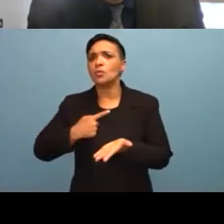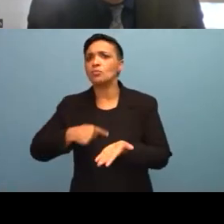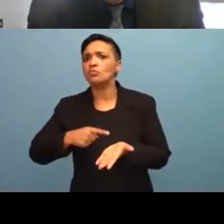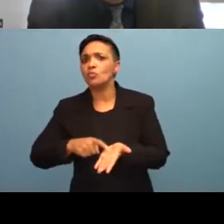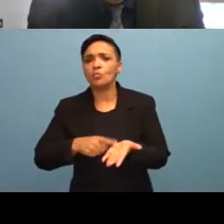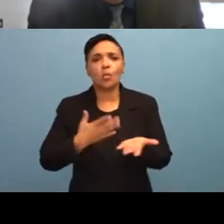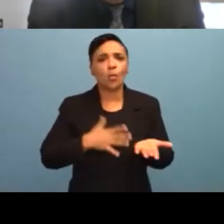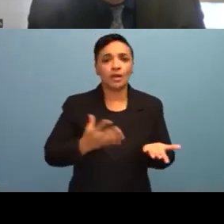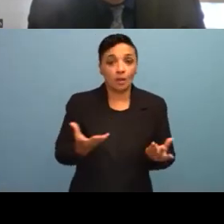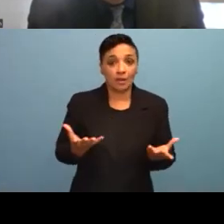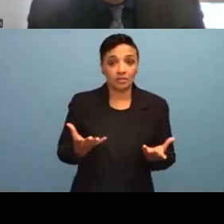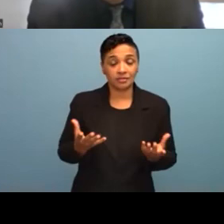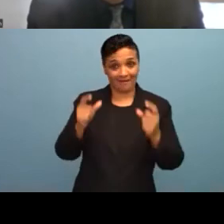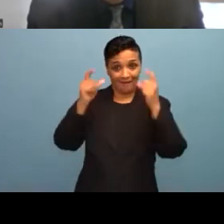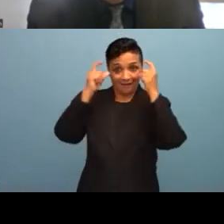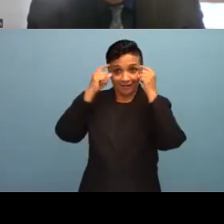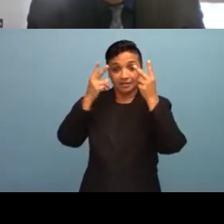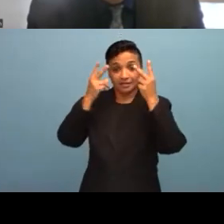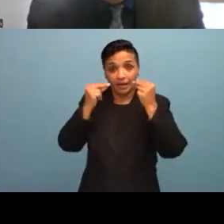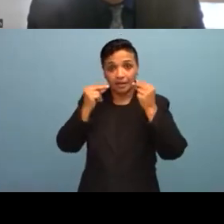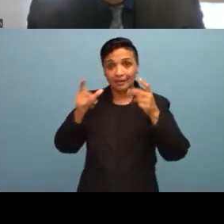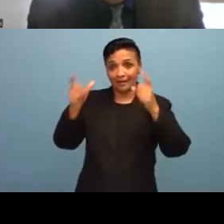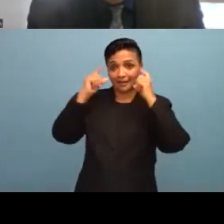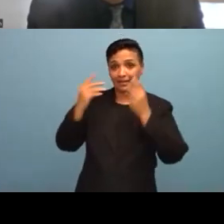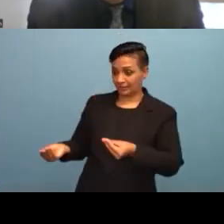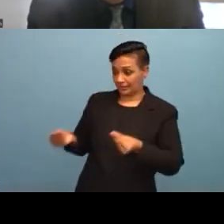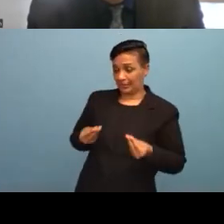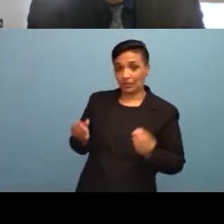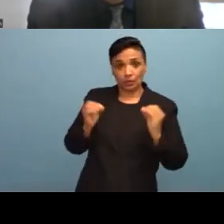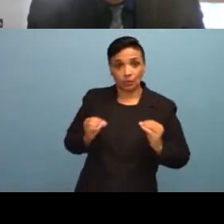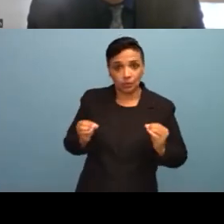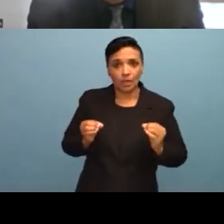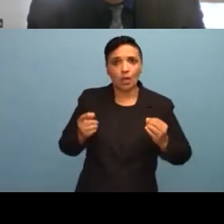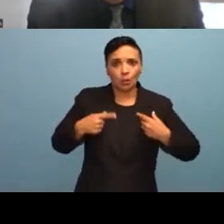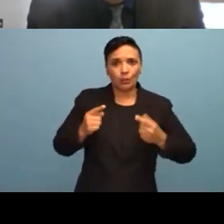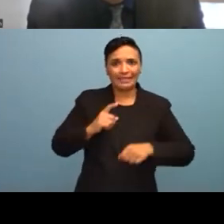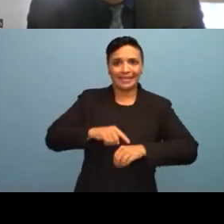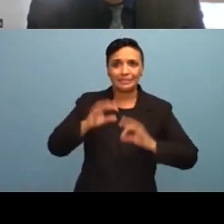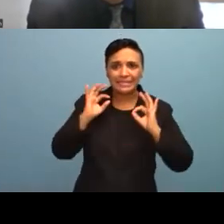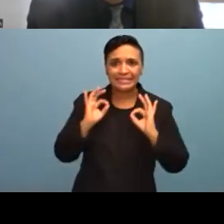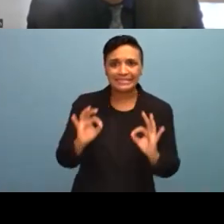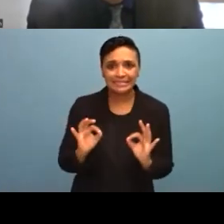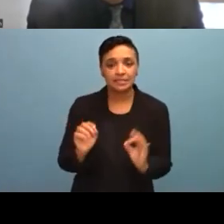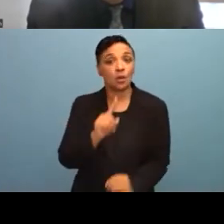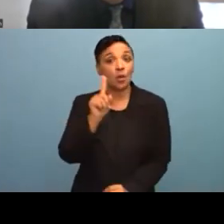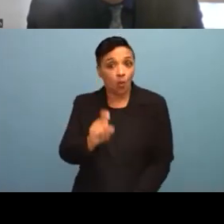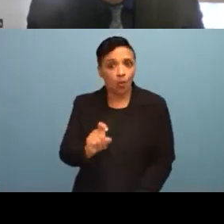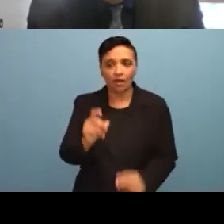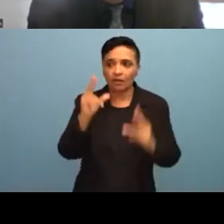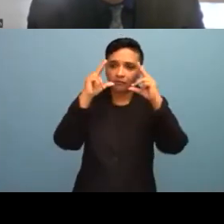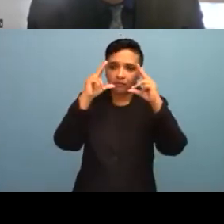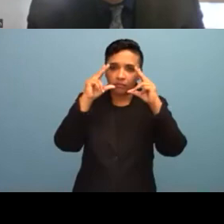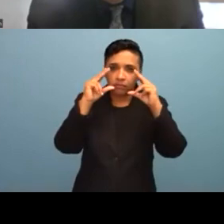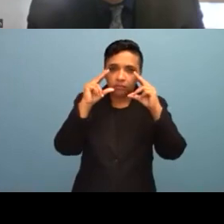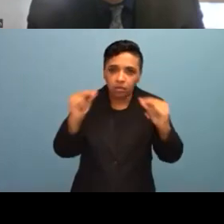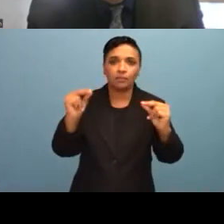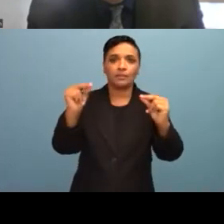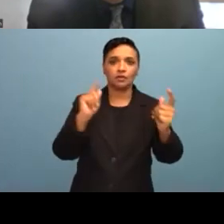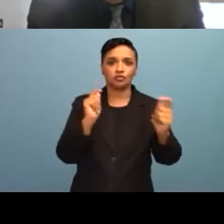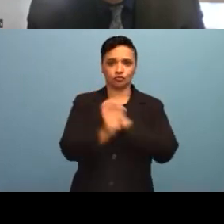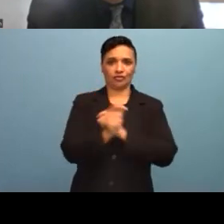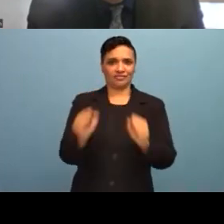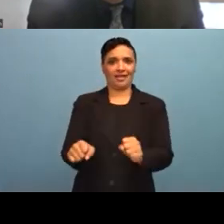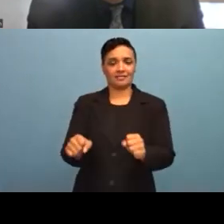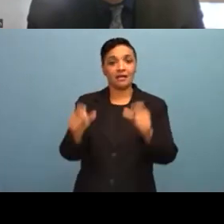and not only if we don't get the glasses, if we don't get the glasses in the right time, because children's visual acuity changes more rapidly,